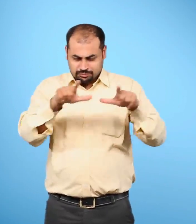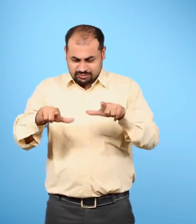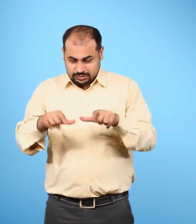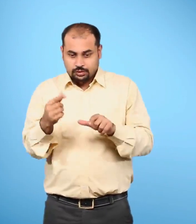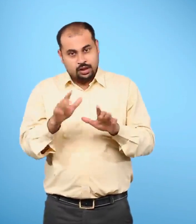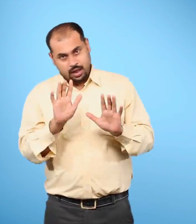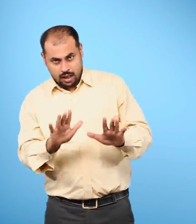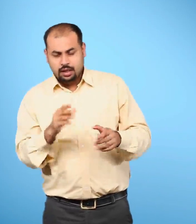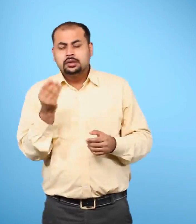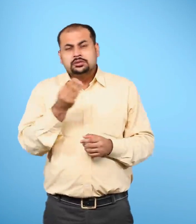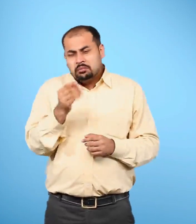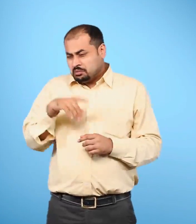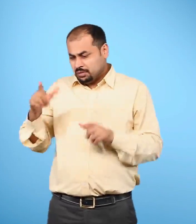make floor patterns.